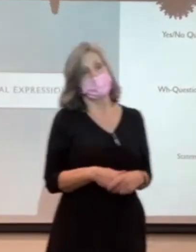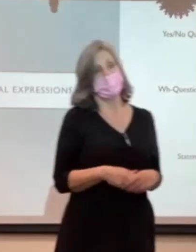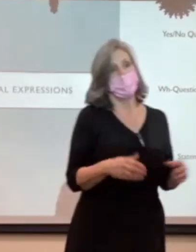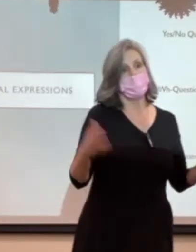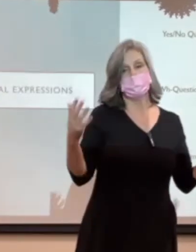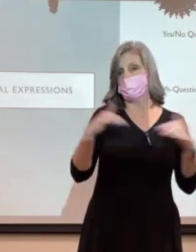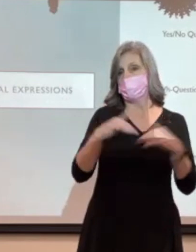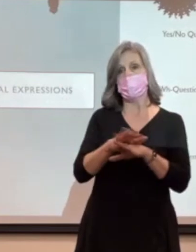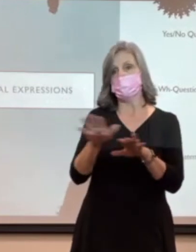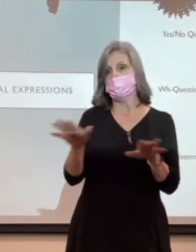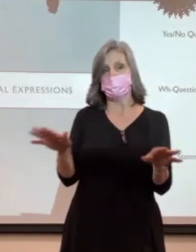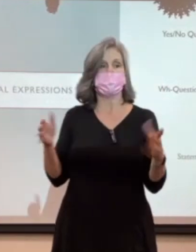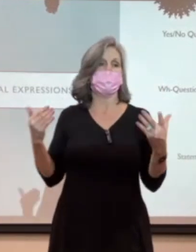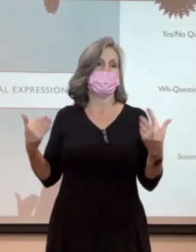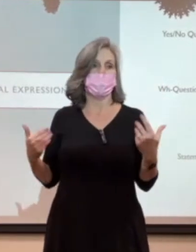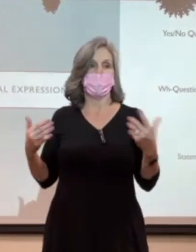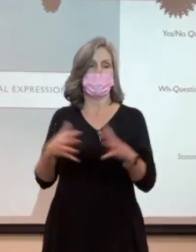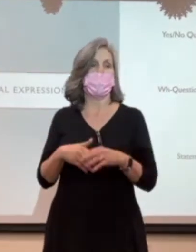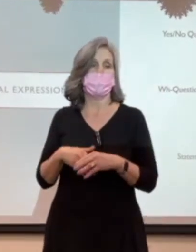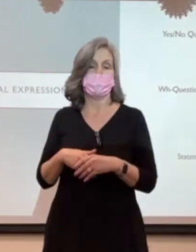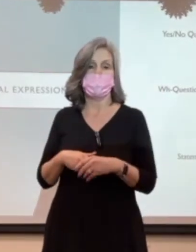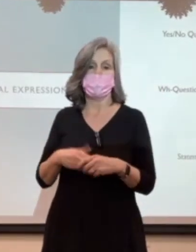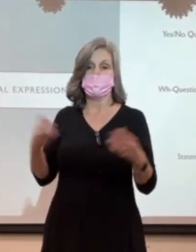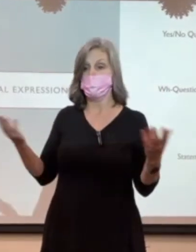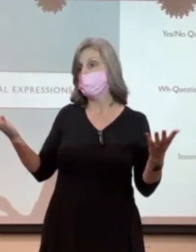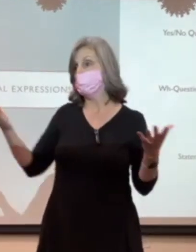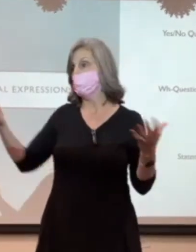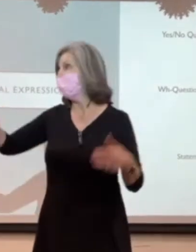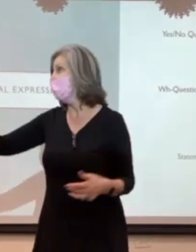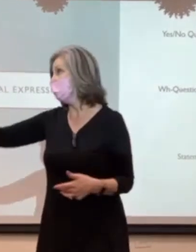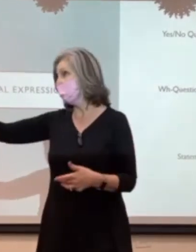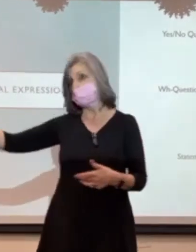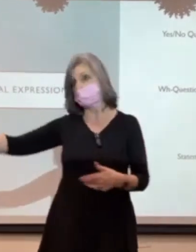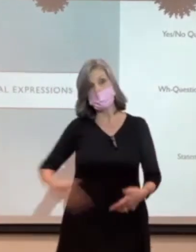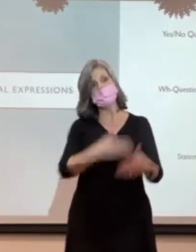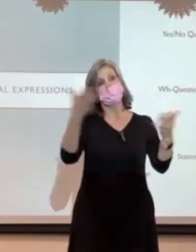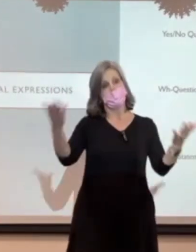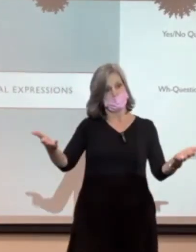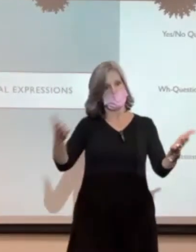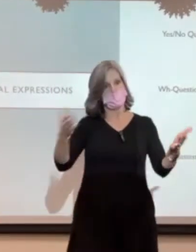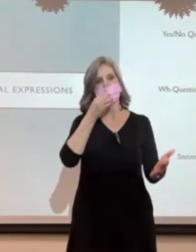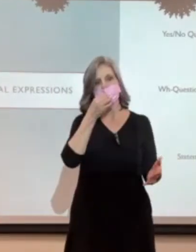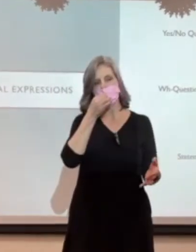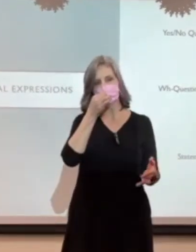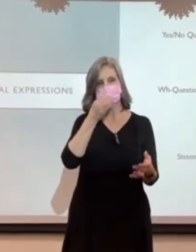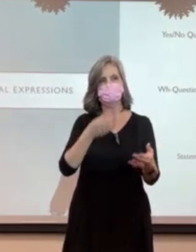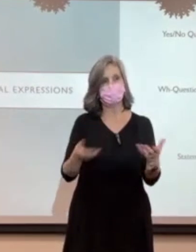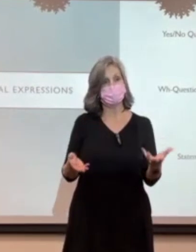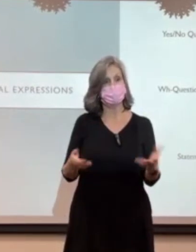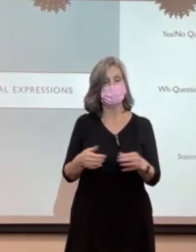people are integrating into the world the way we are, and I think it's wonderful that libraries like this offer sign language classes for people to